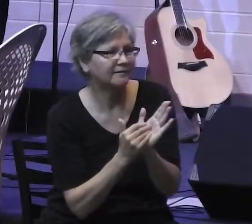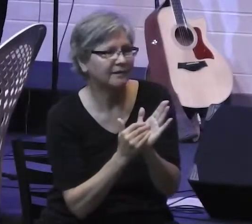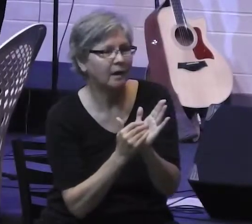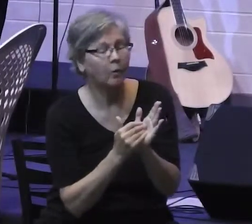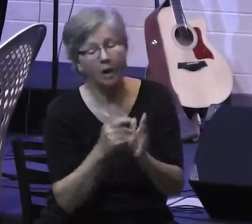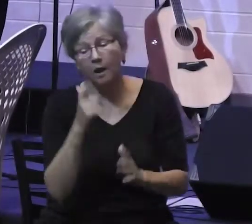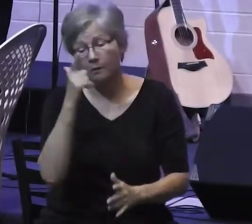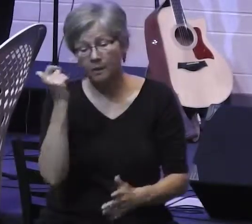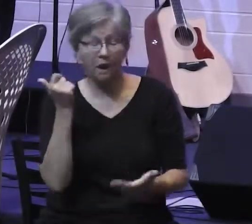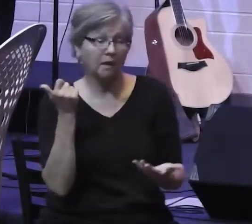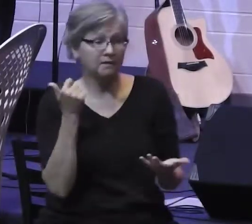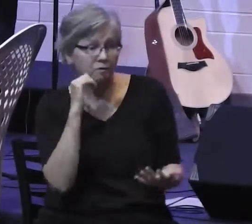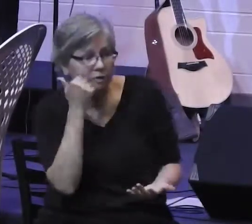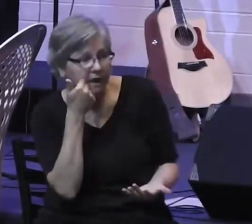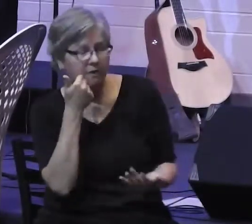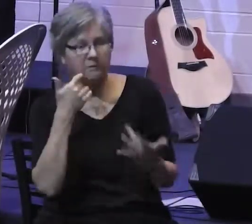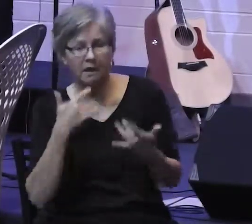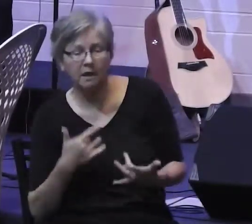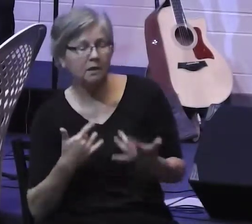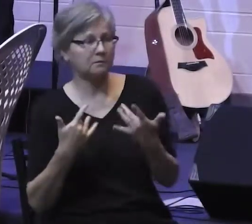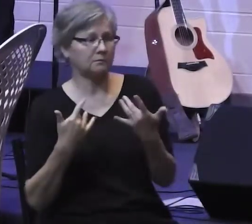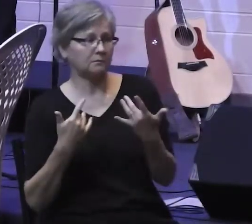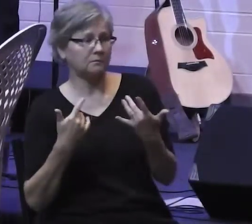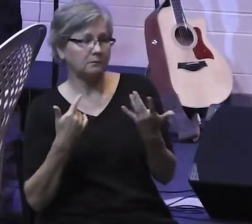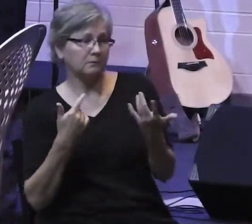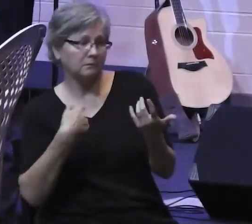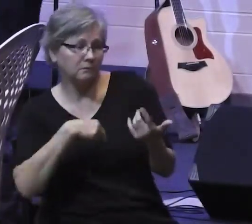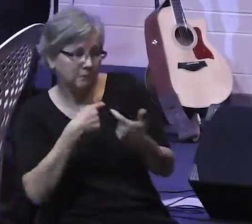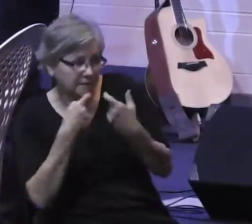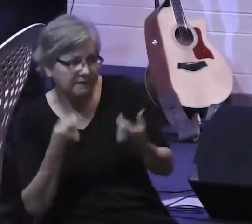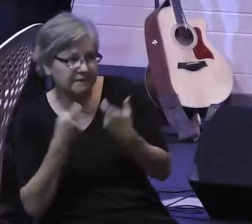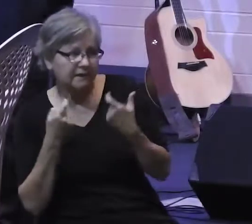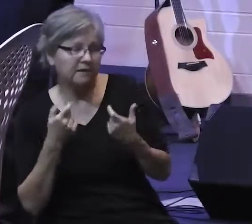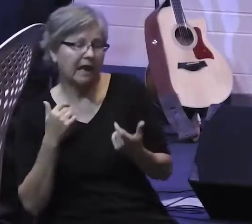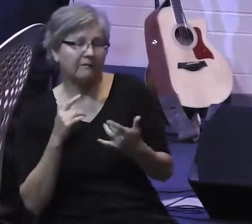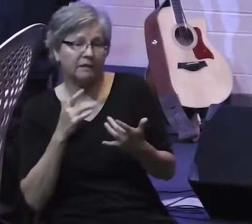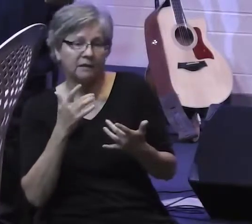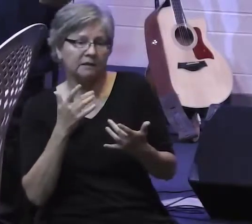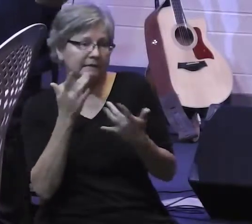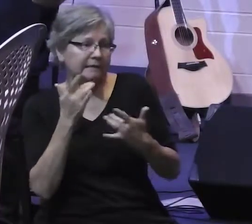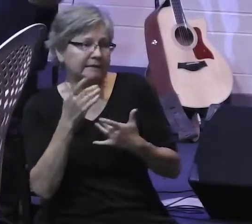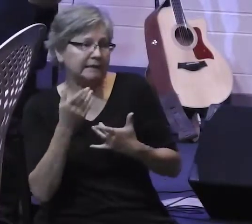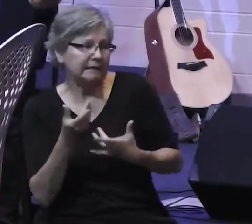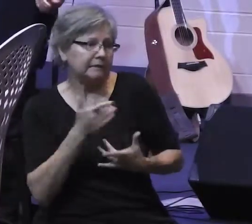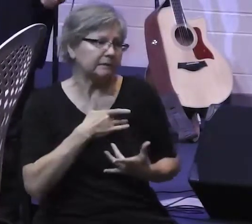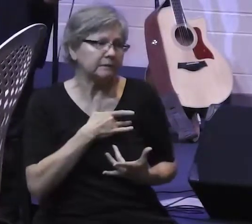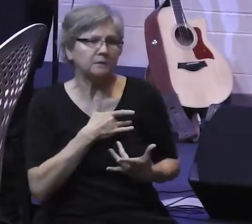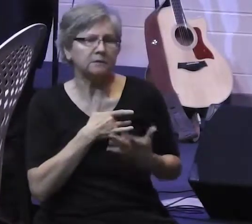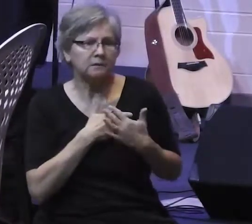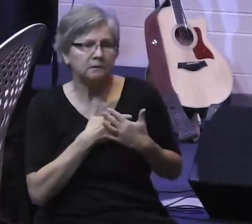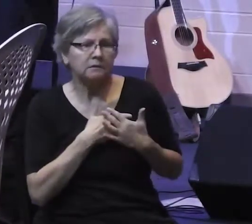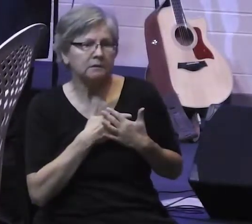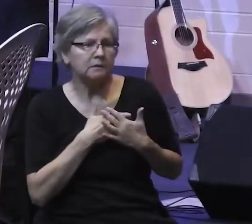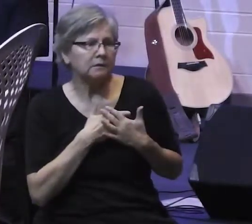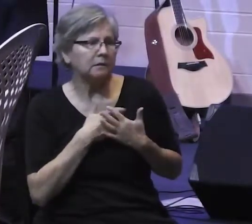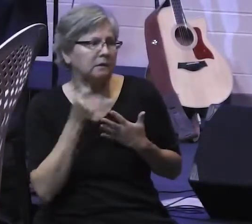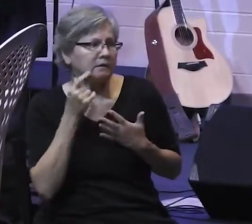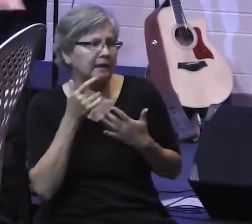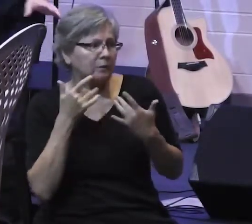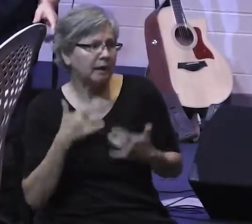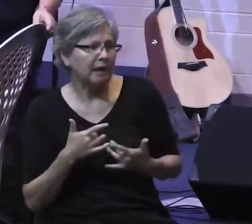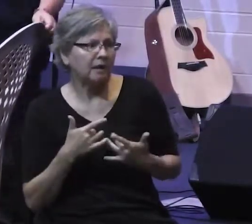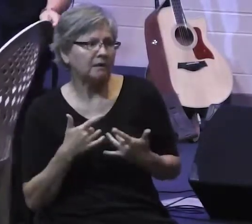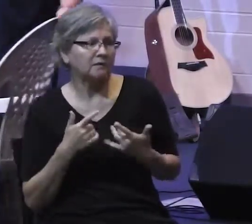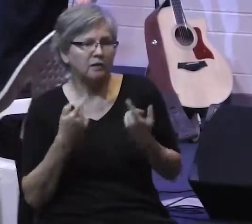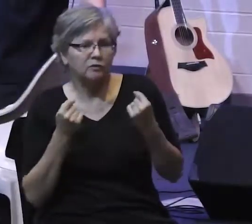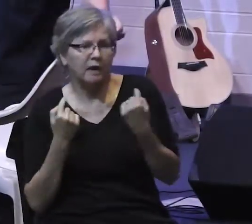story. Well, because in their shame and whatnot they did, in fact, sin, and there is a disease in their heart, and they realize that they're naked. And so they do try to cover